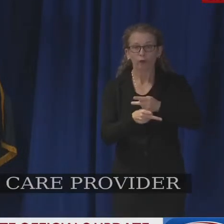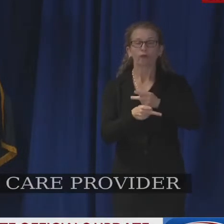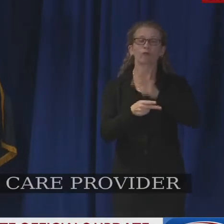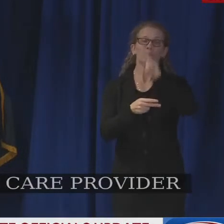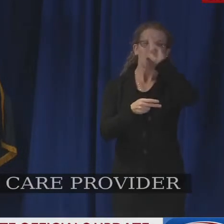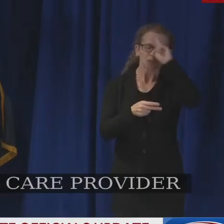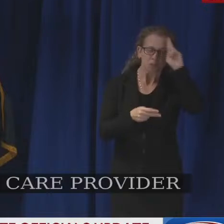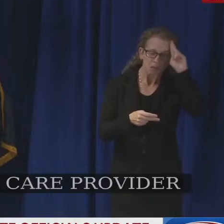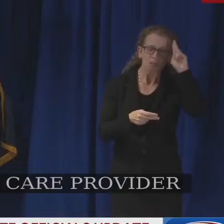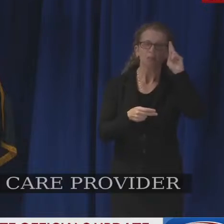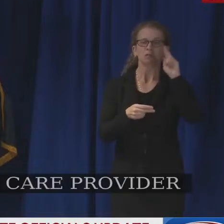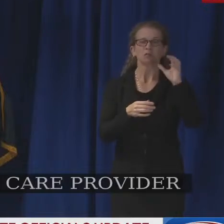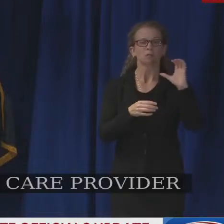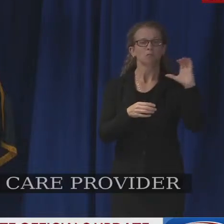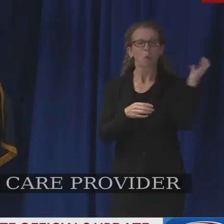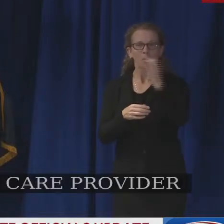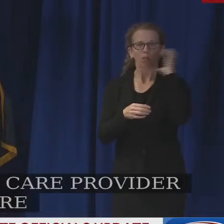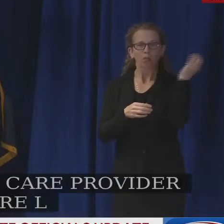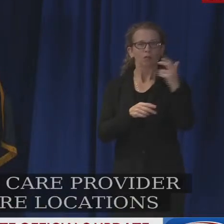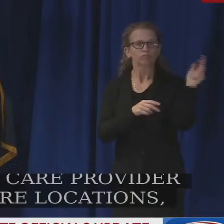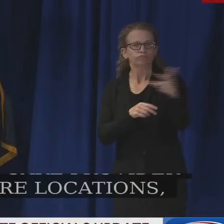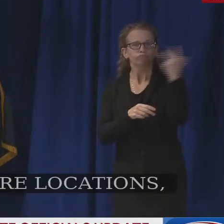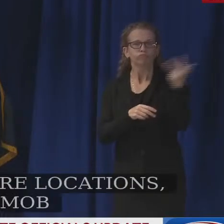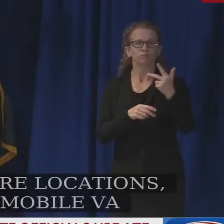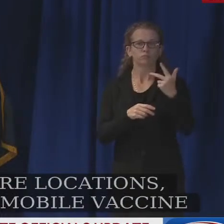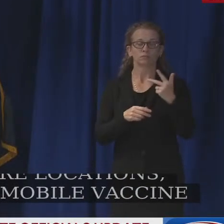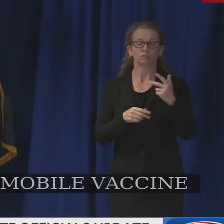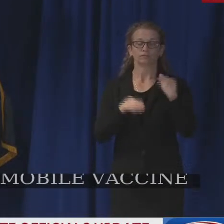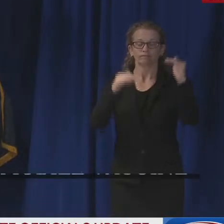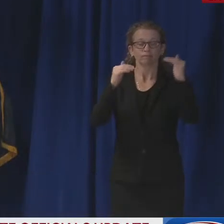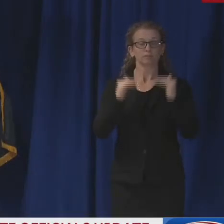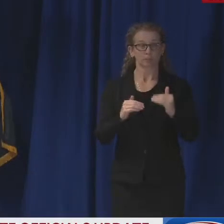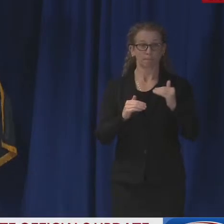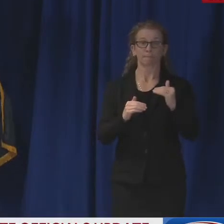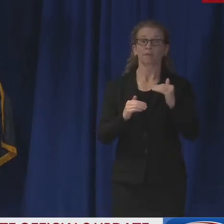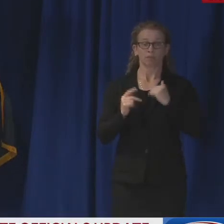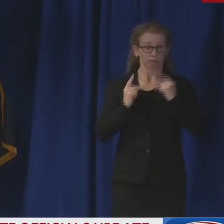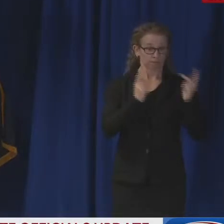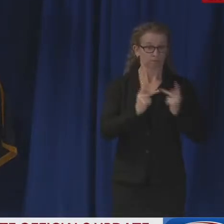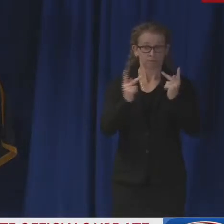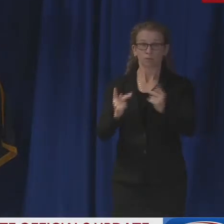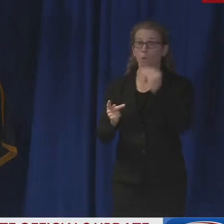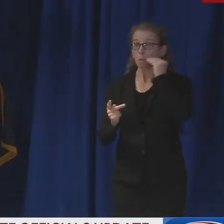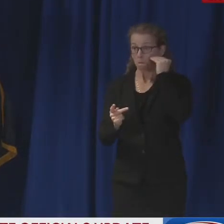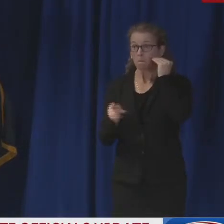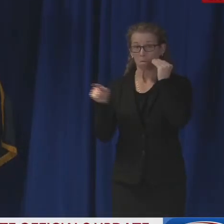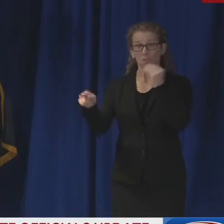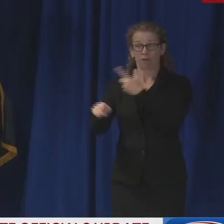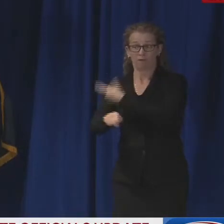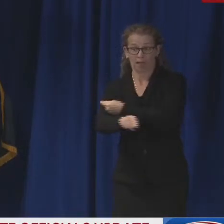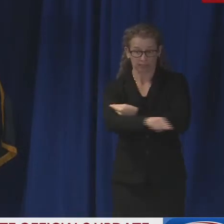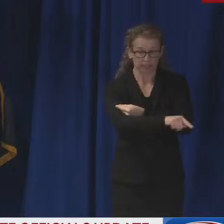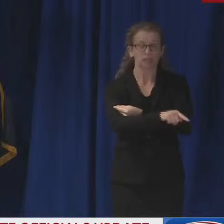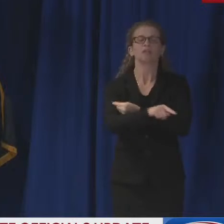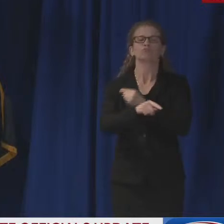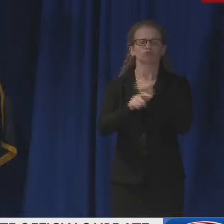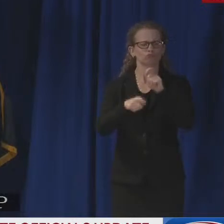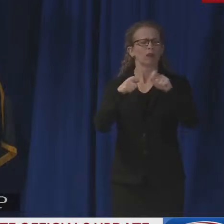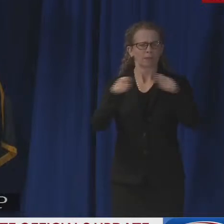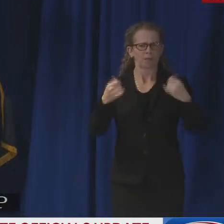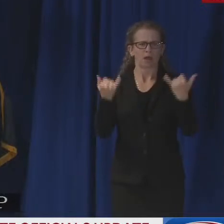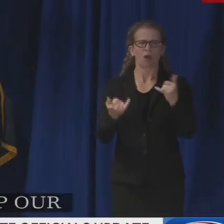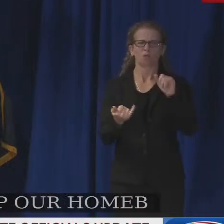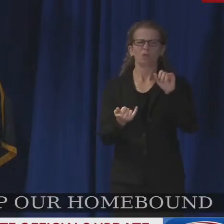providers. We are wrapping up our homebound vaccination program, which has served now 5,223